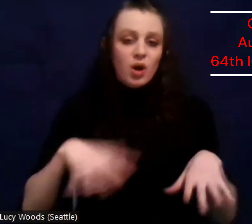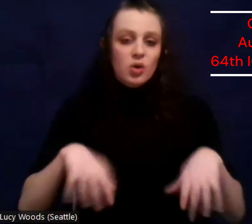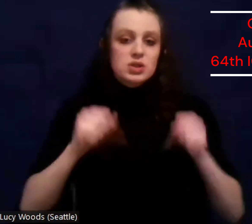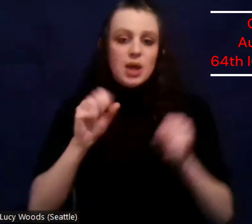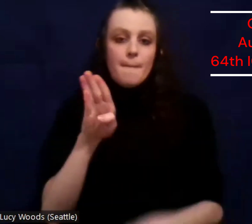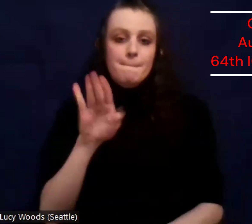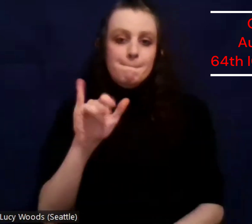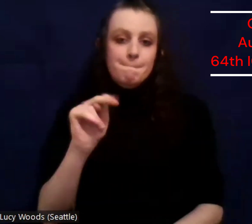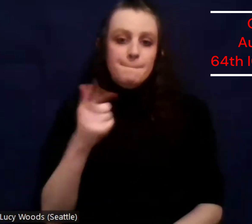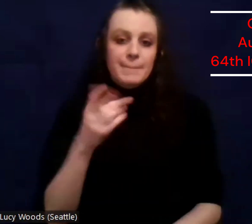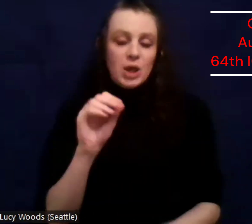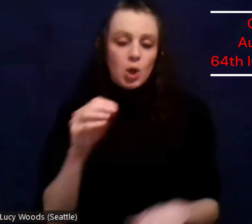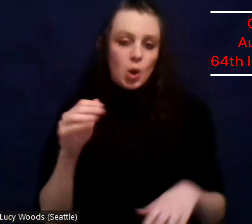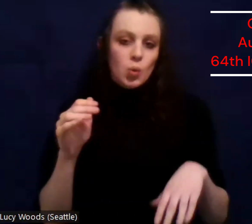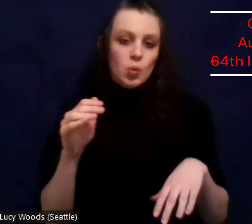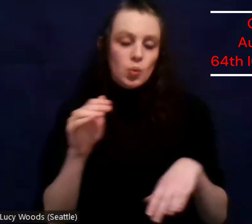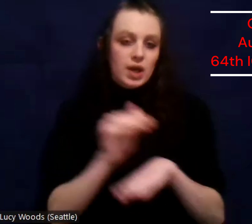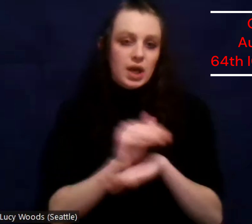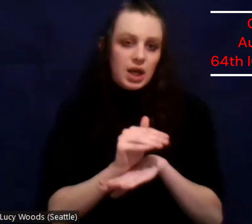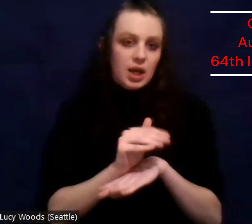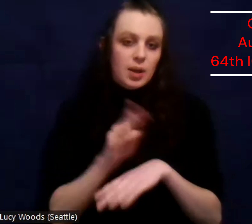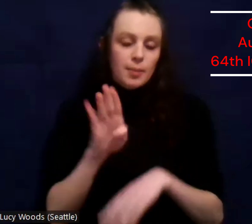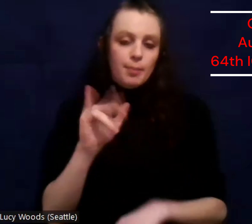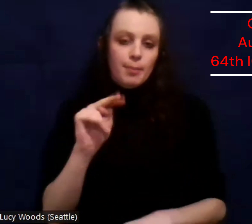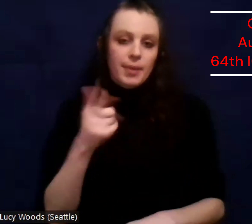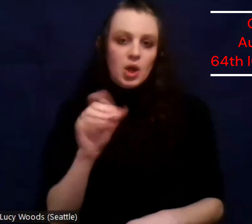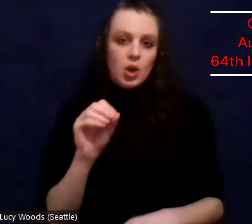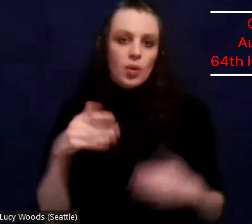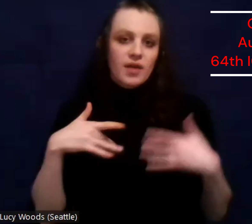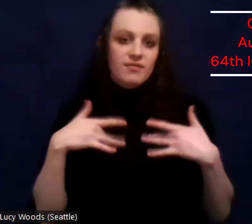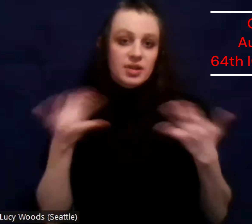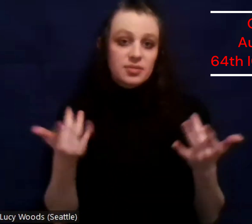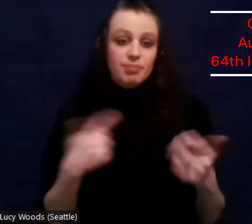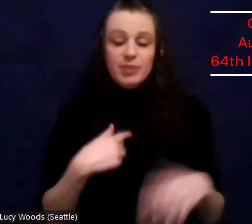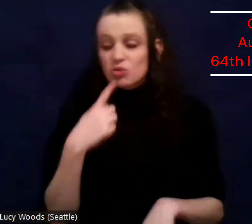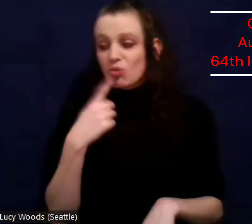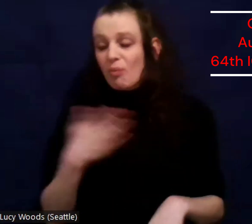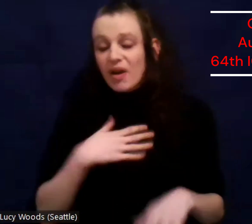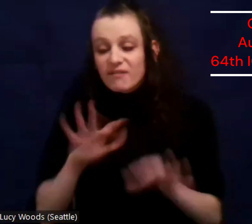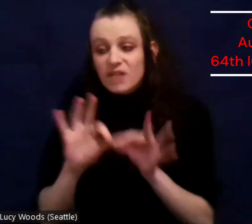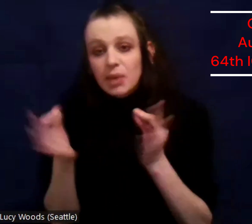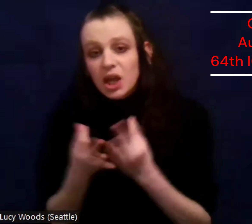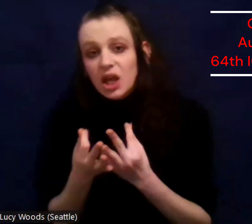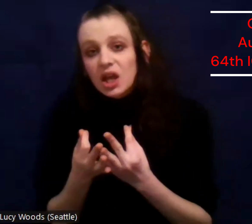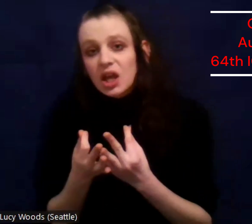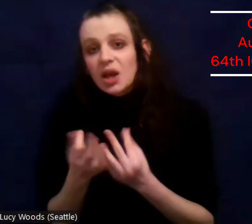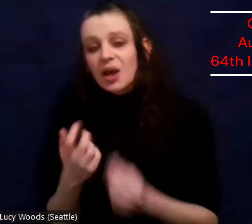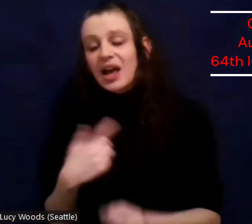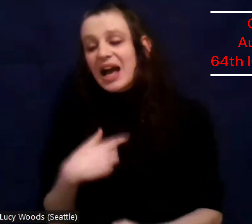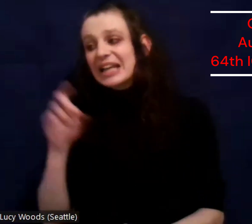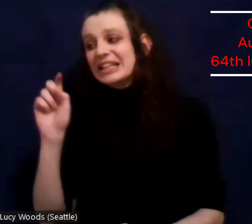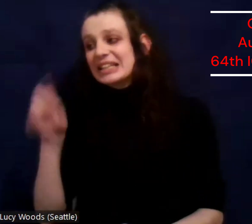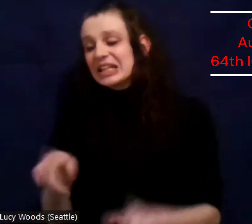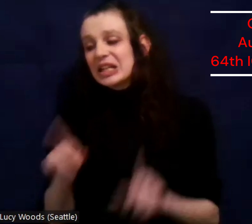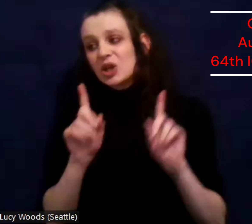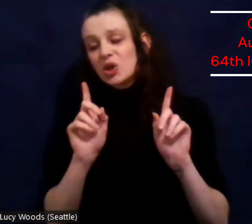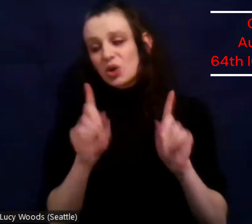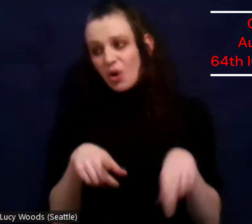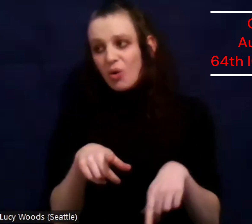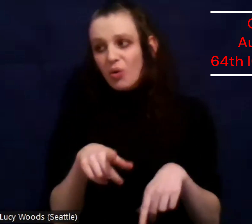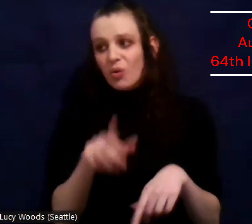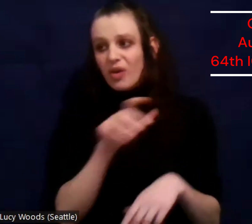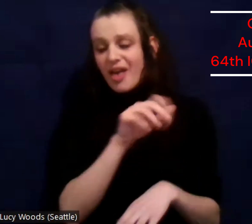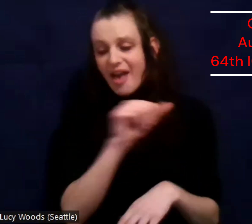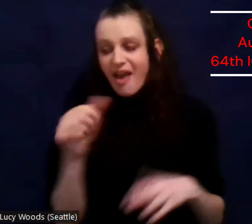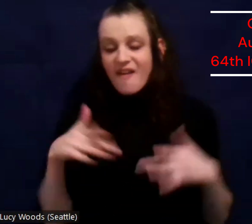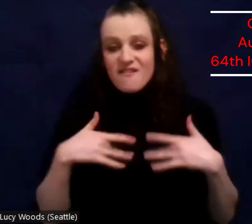And and I said to my family and everybody, I have to be at this bingo night. This